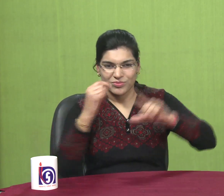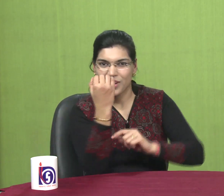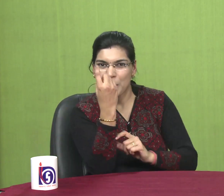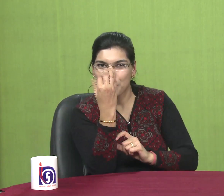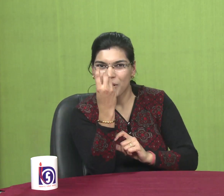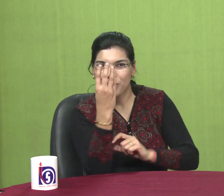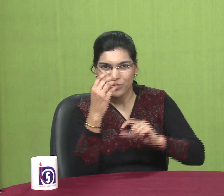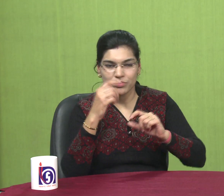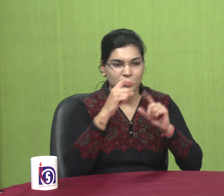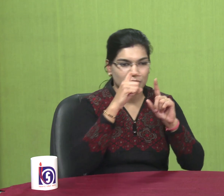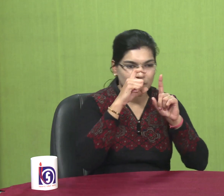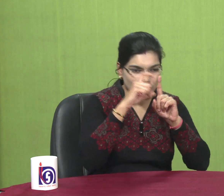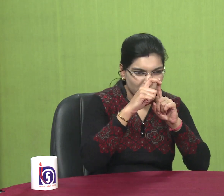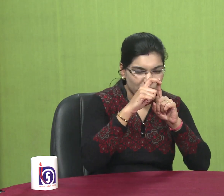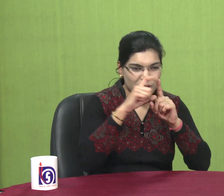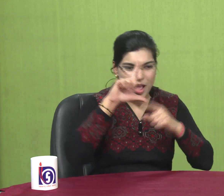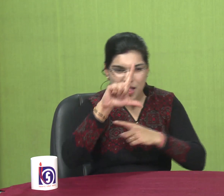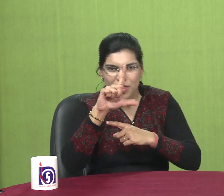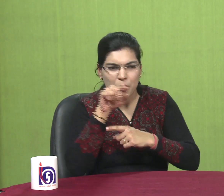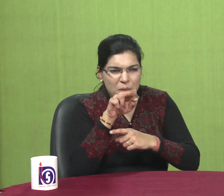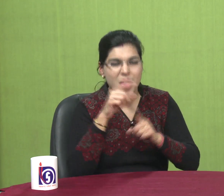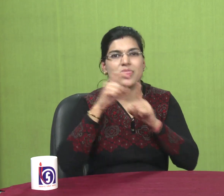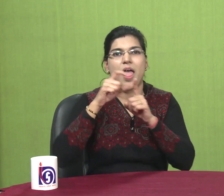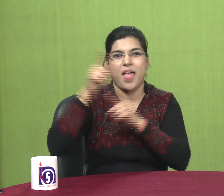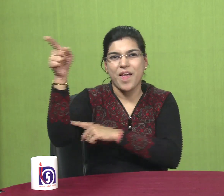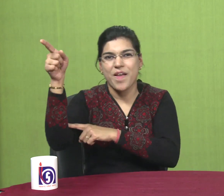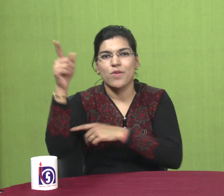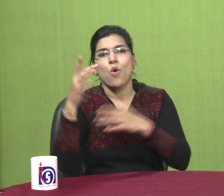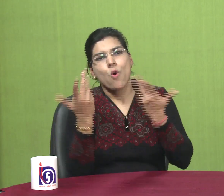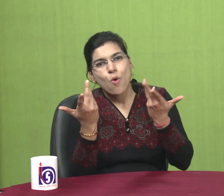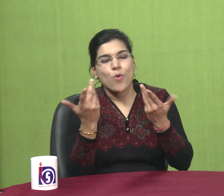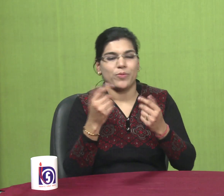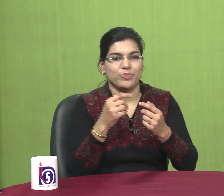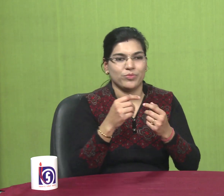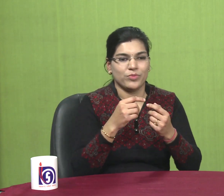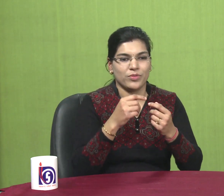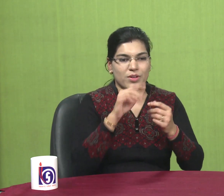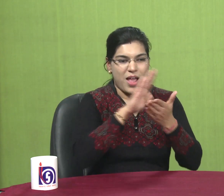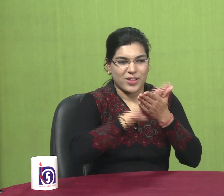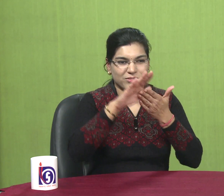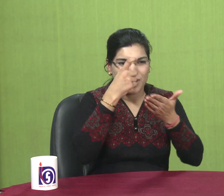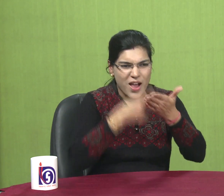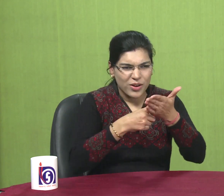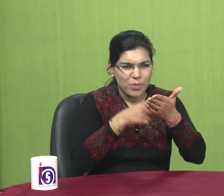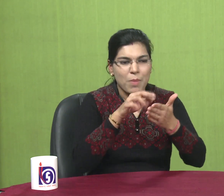So for example, every vehicle number has a number plate and it has